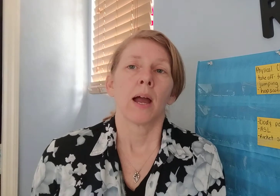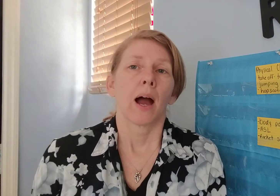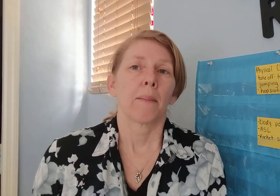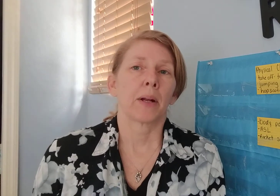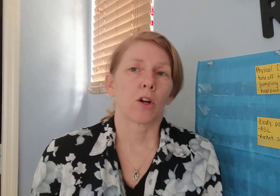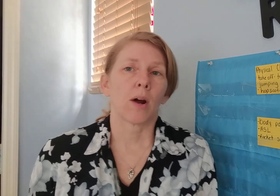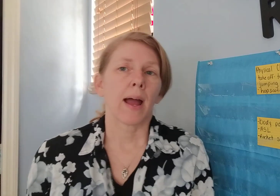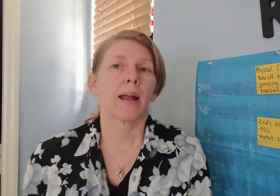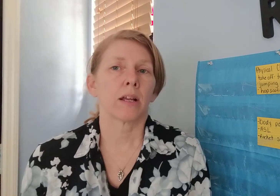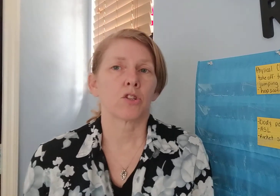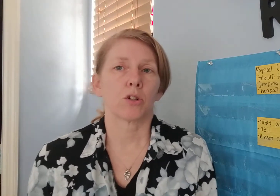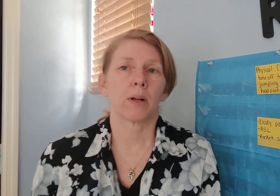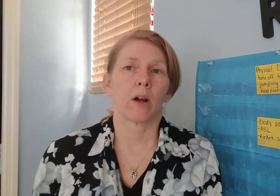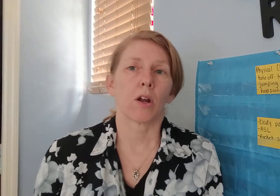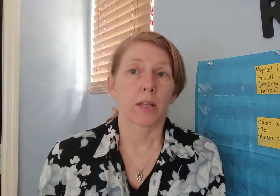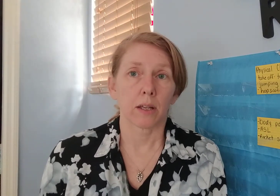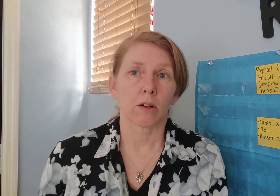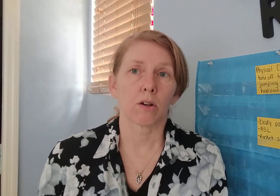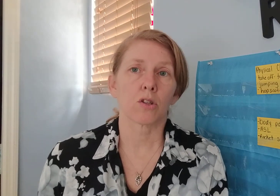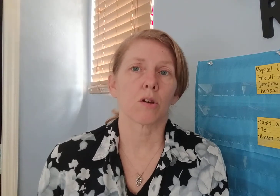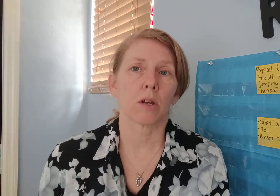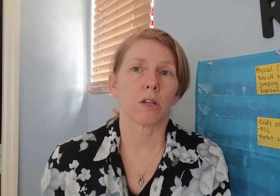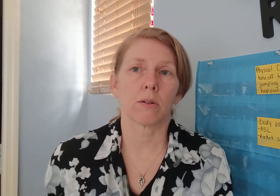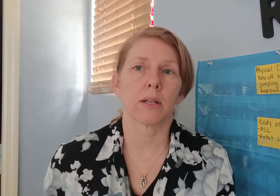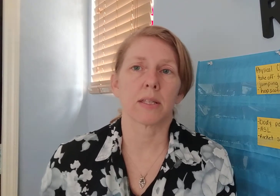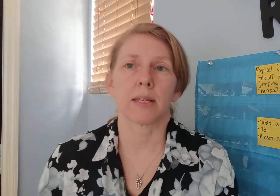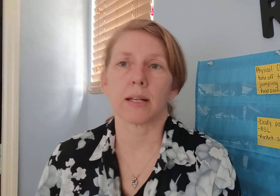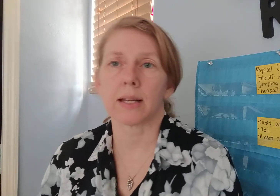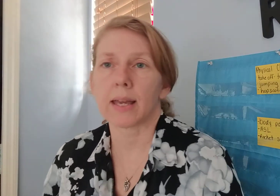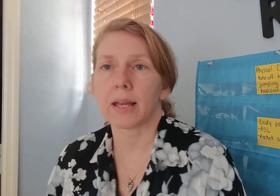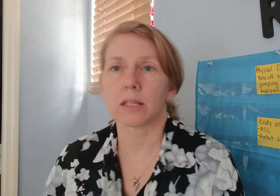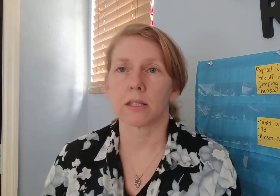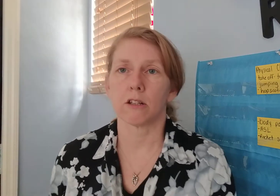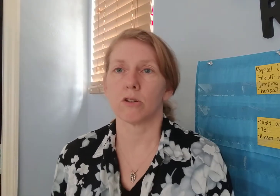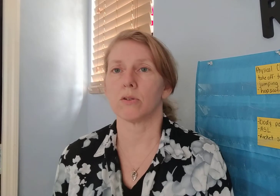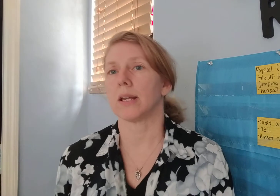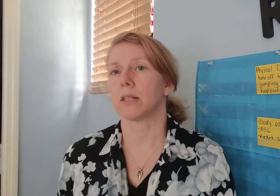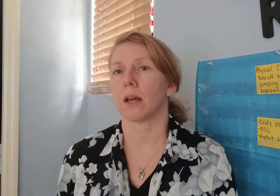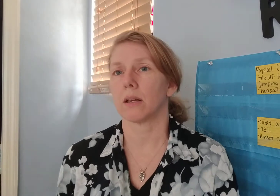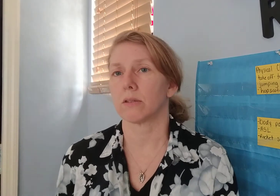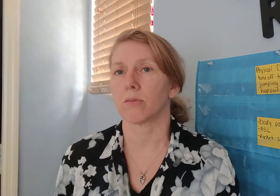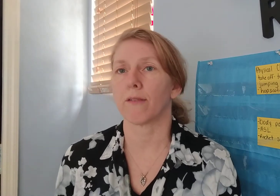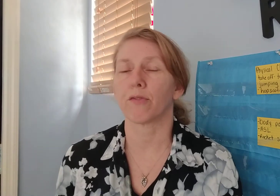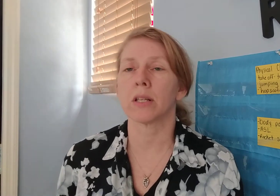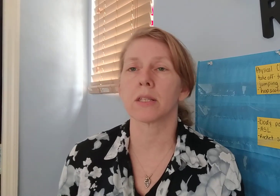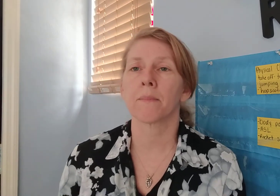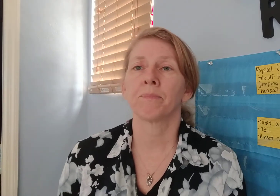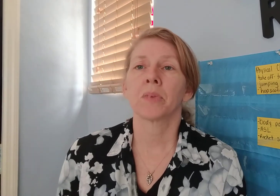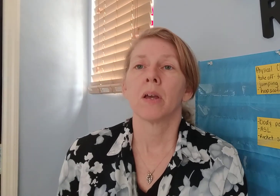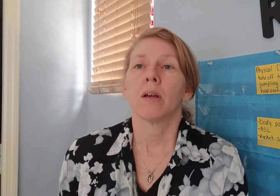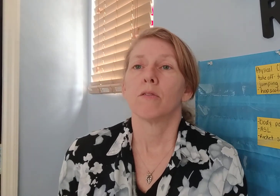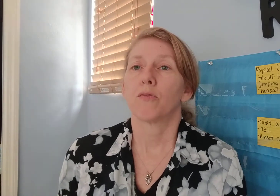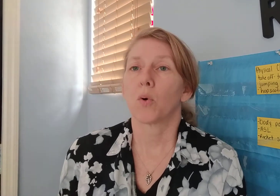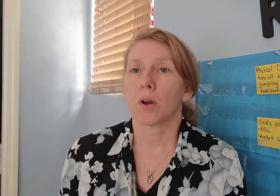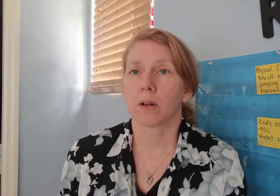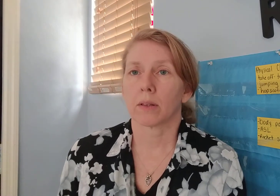I'm going to go ahead and do it here so that you can see it in case you need as a reference for the